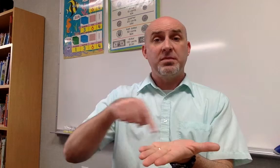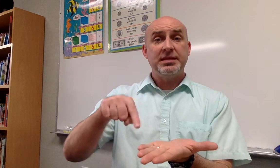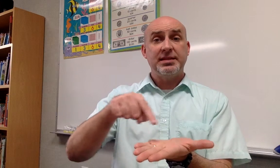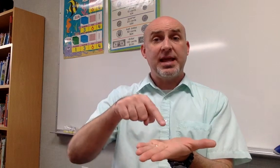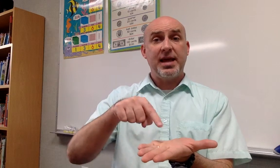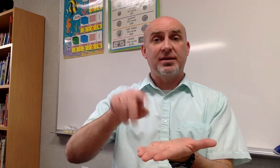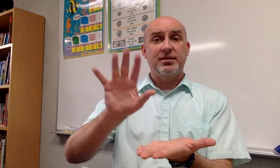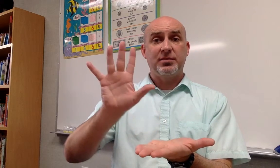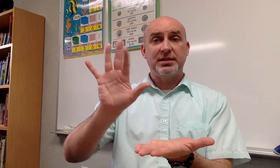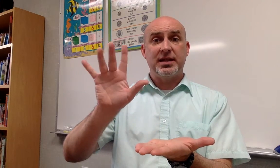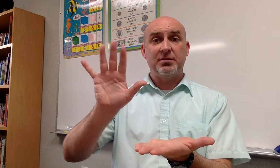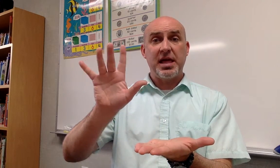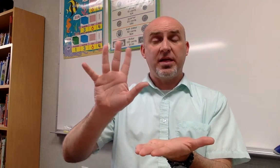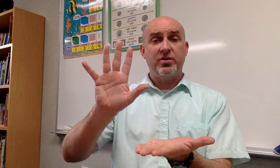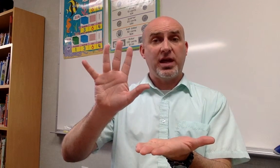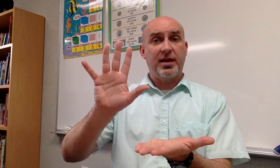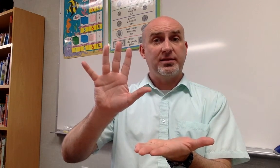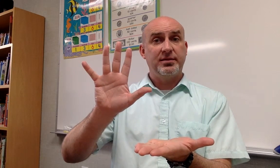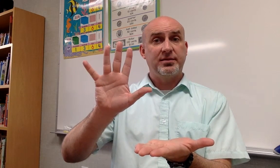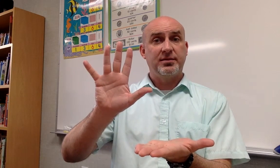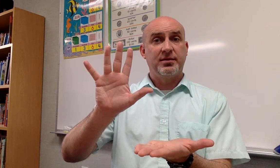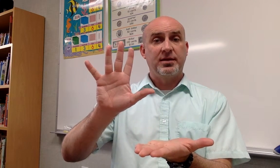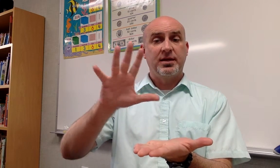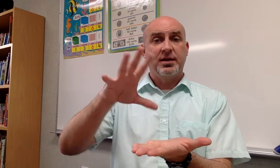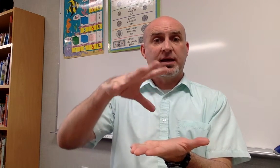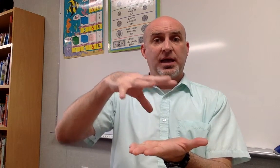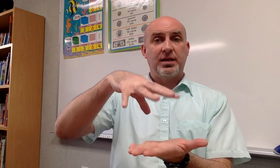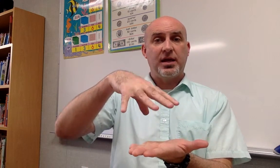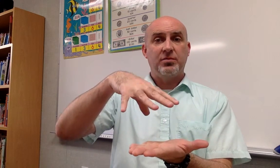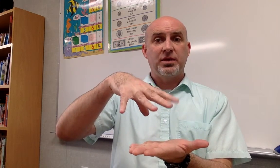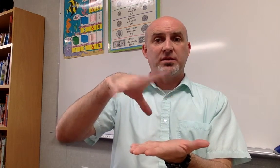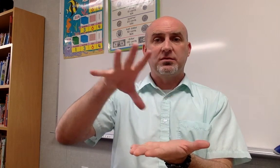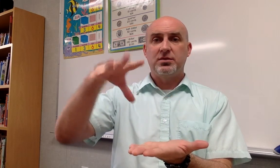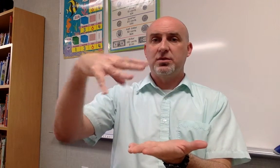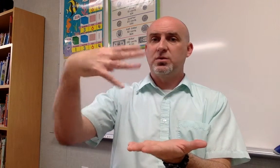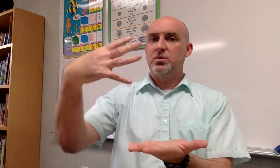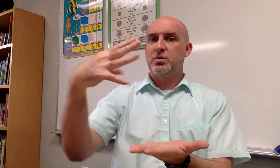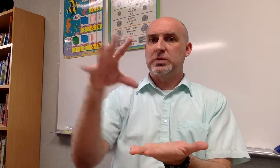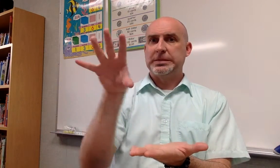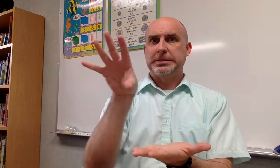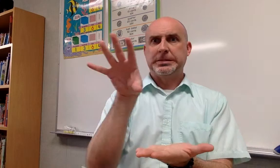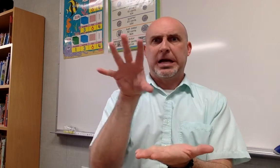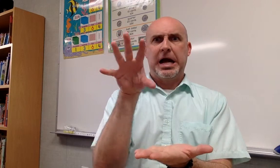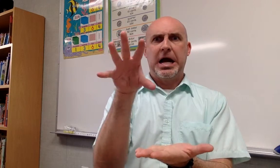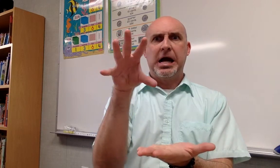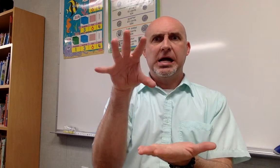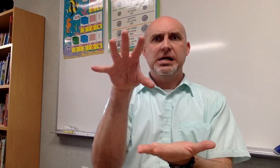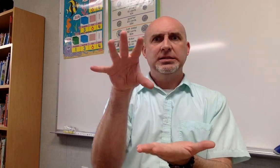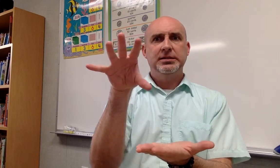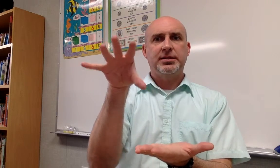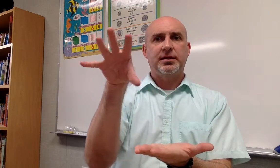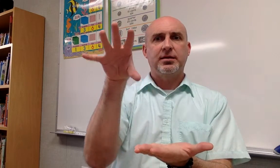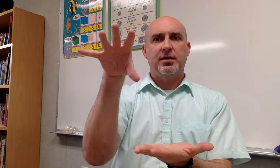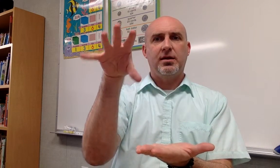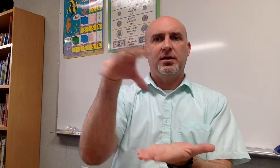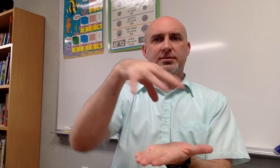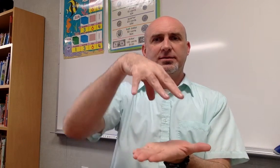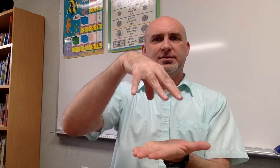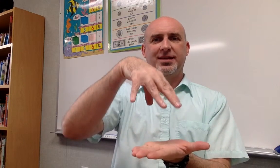this hand, I'm going to take my other hand and I'm going to do, it's like a claw, okay?